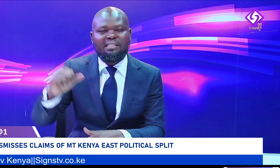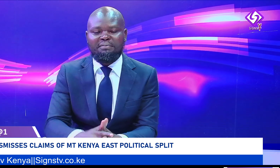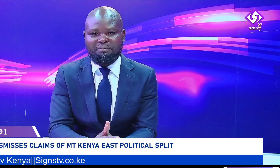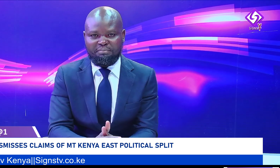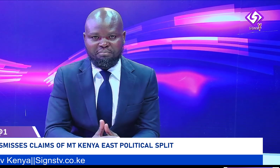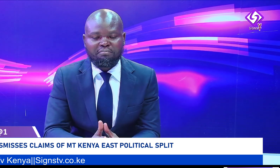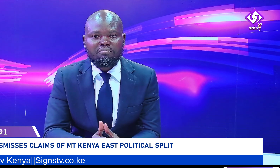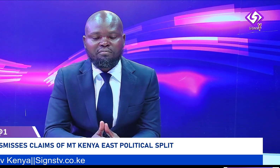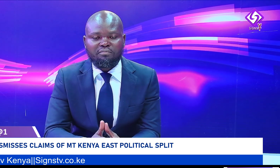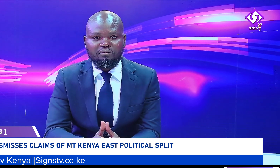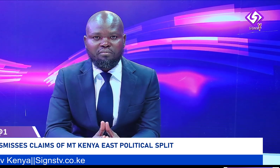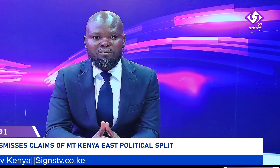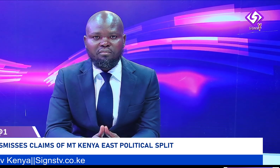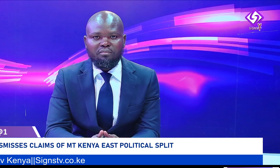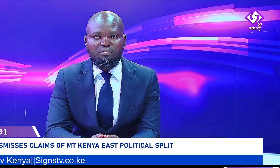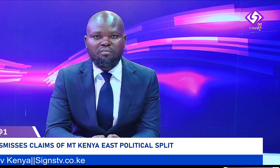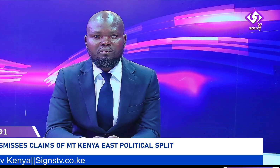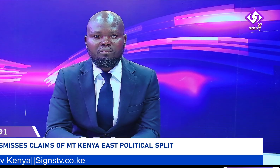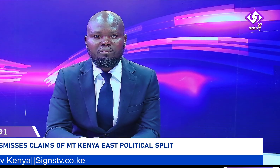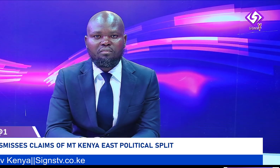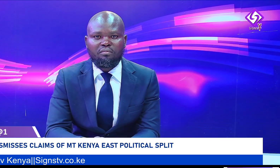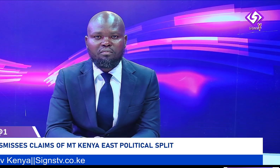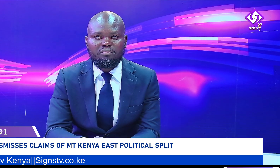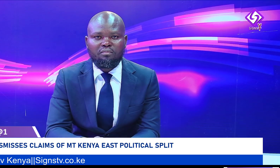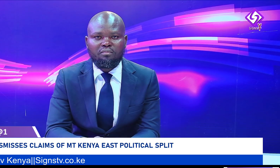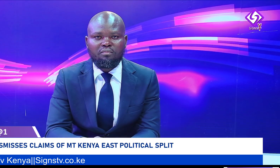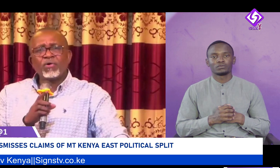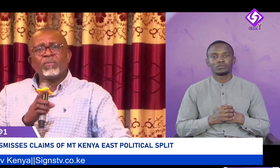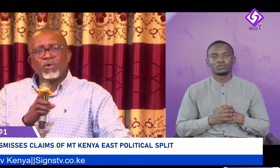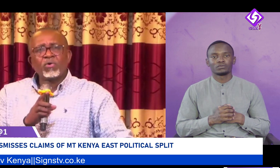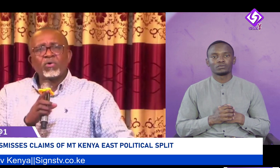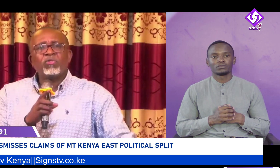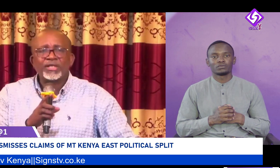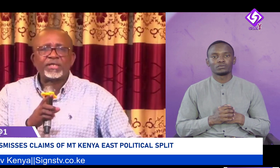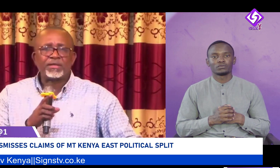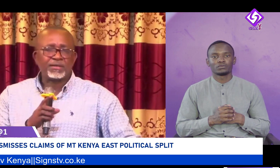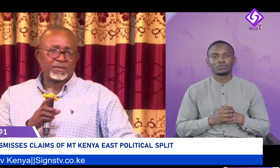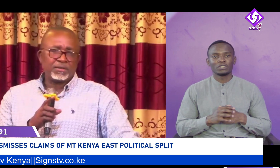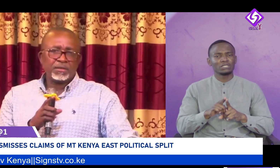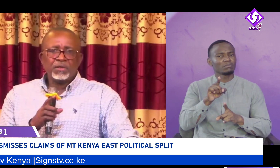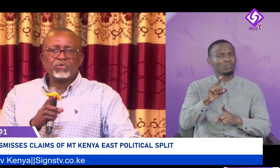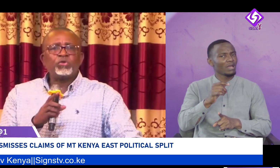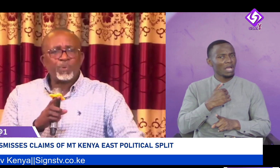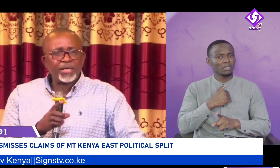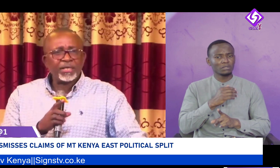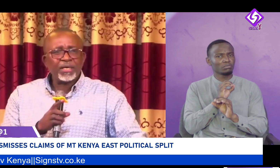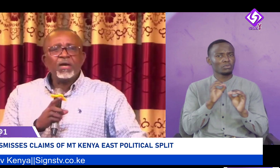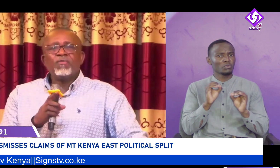root, pushing the region closer to political instability. Moral authority to speak